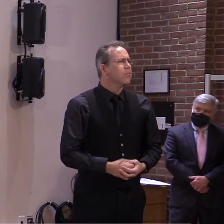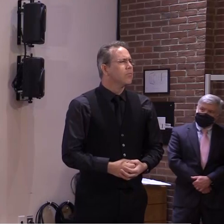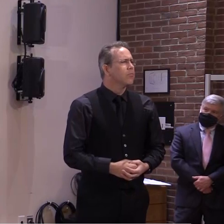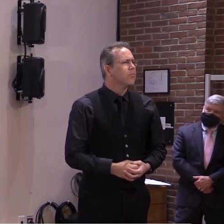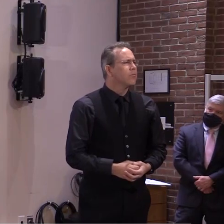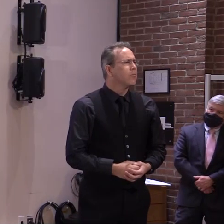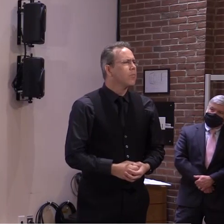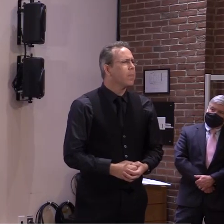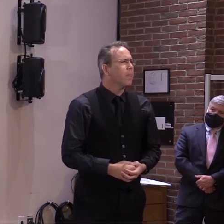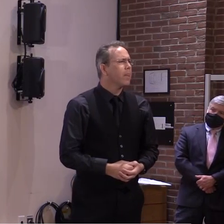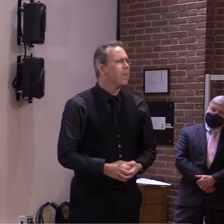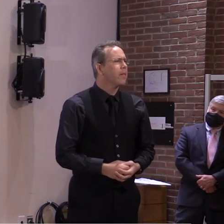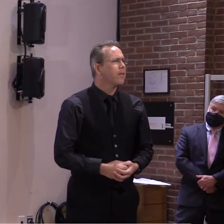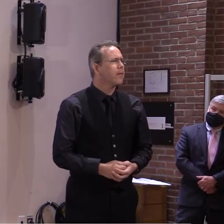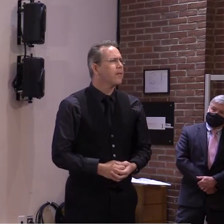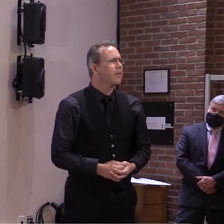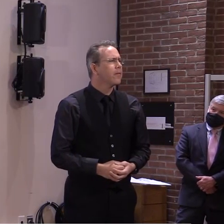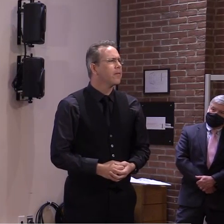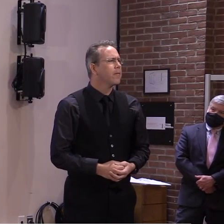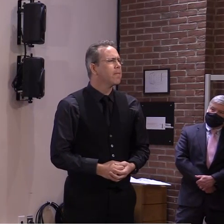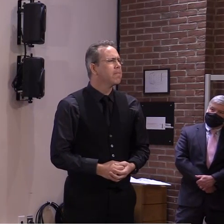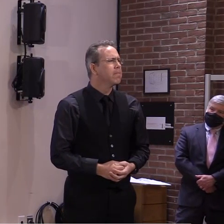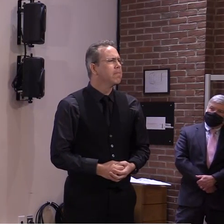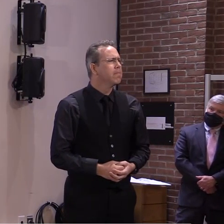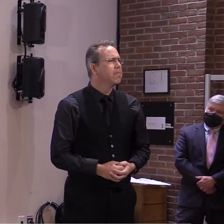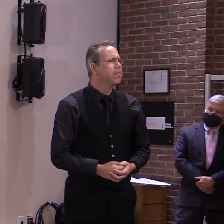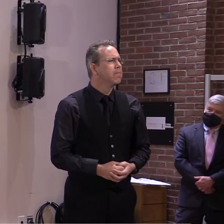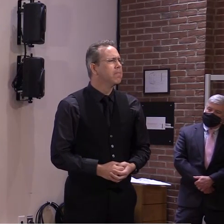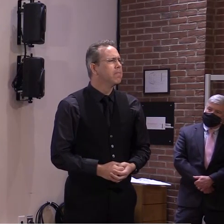table? As far as I'm concerned, it is.